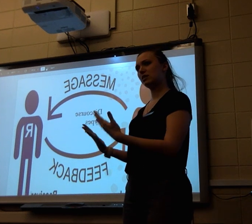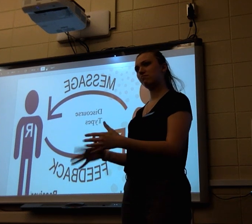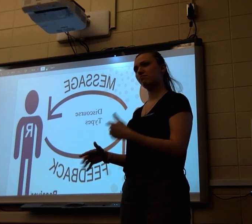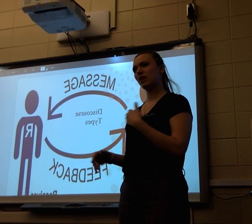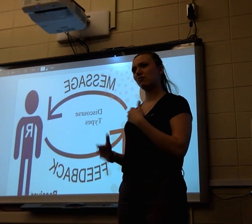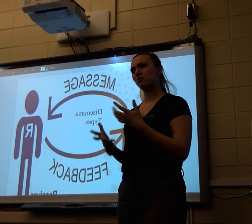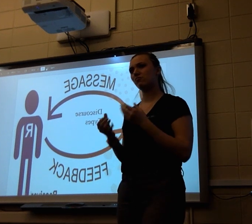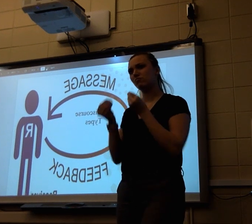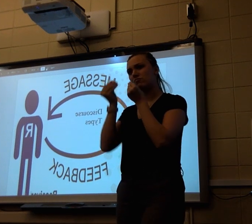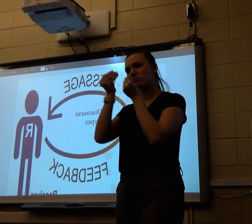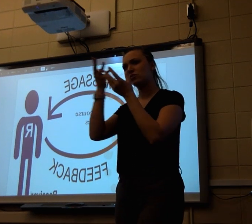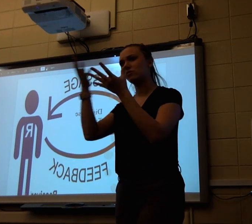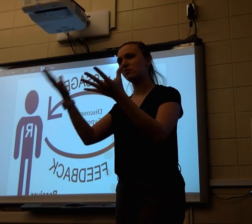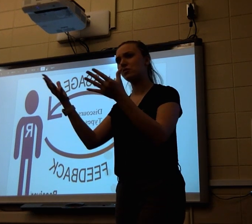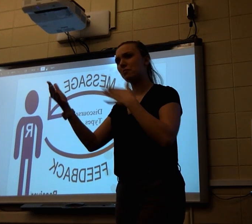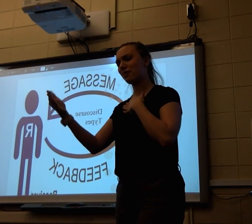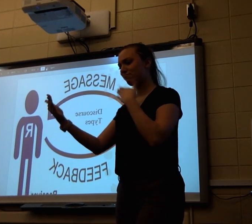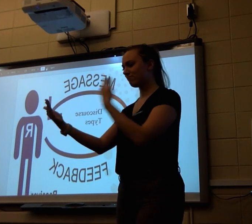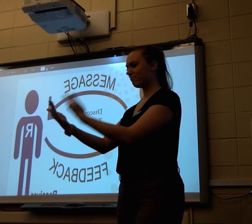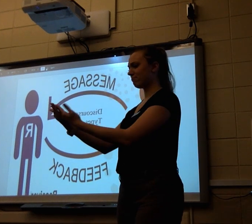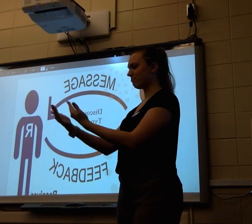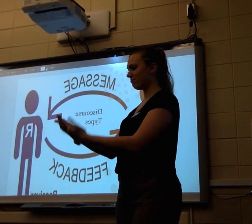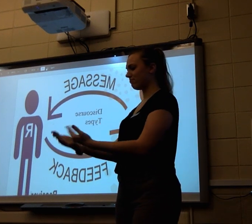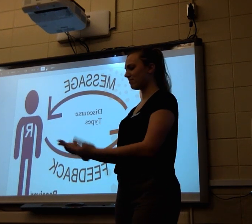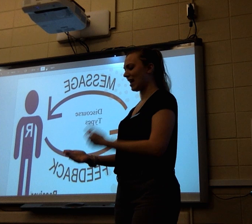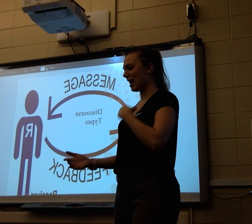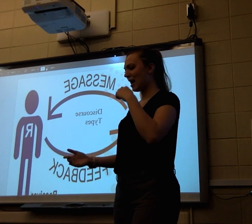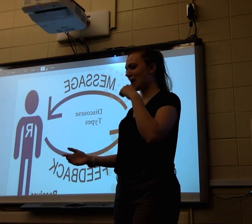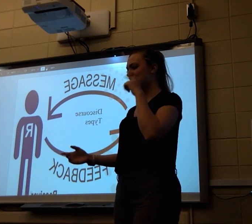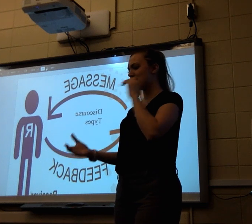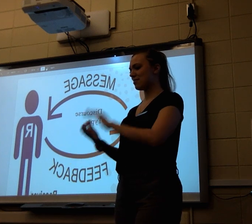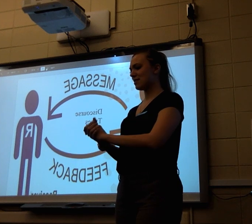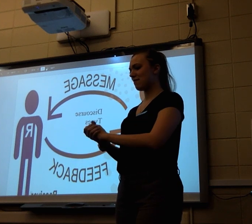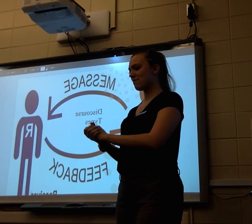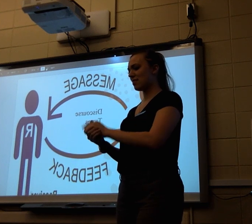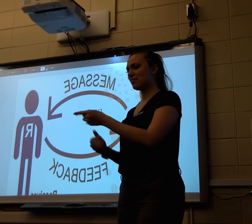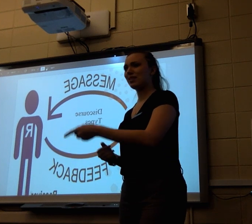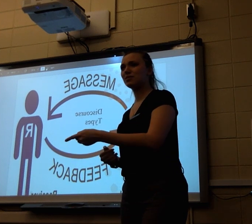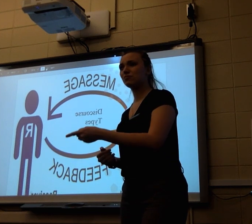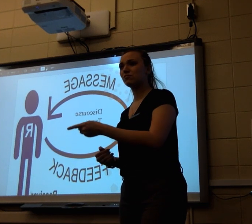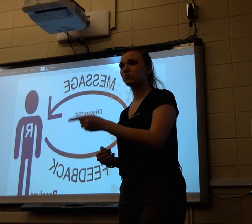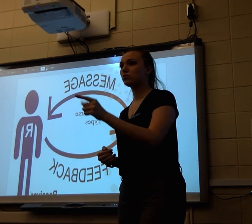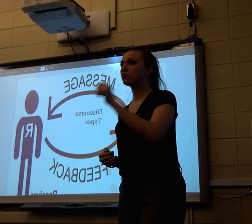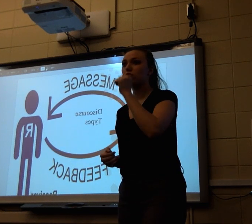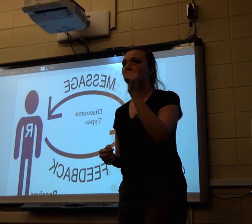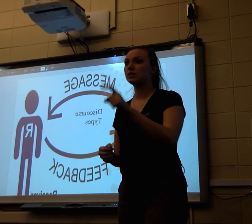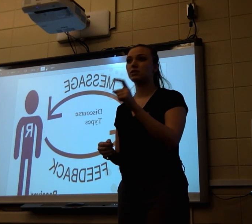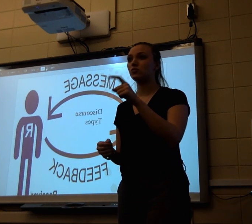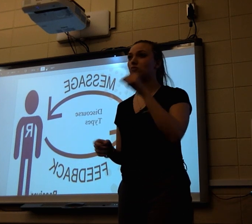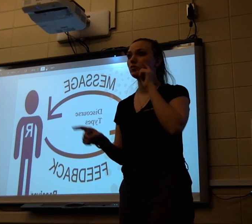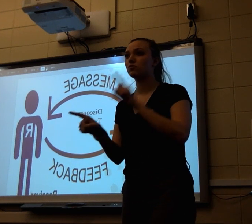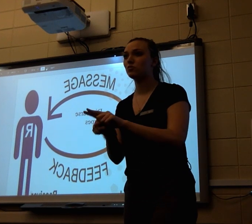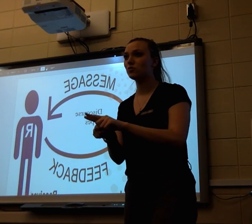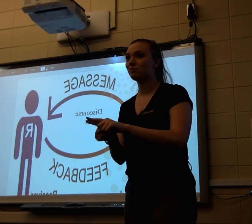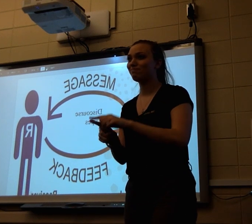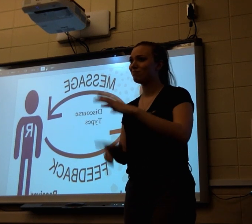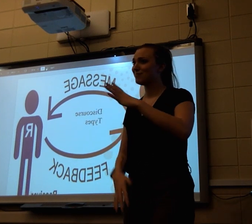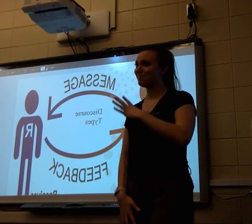my this is what I believe, or this is what these are my facts, like this is why we should, or this is why